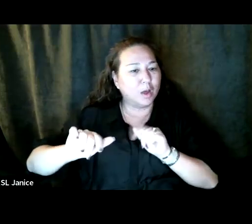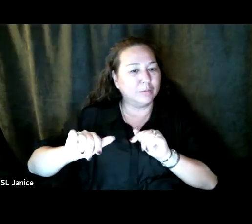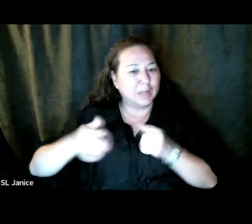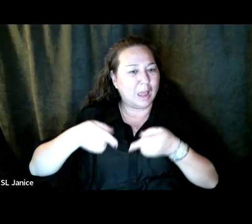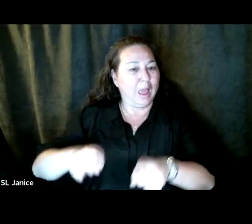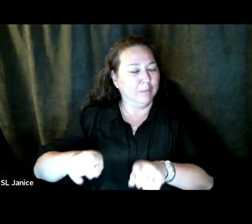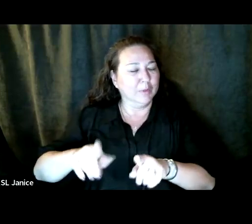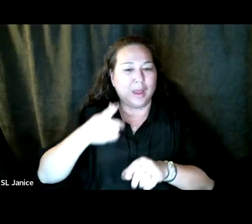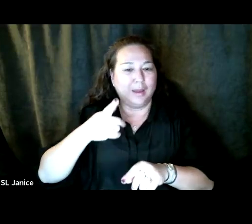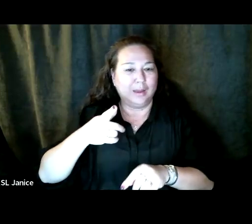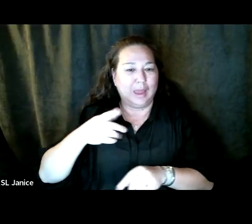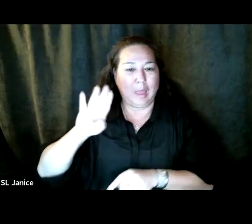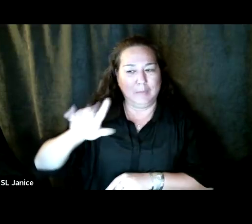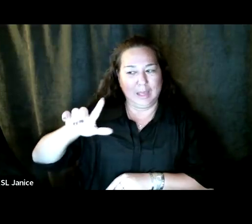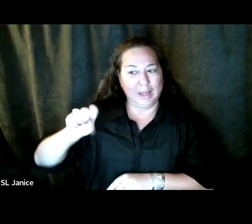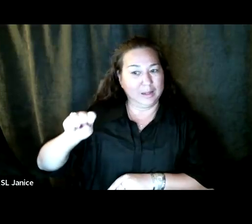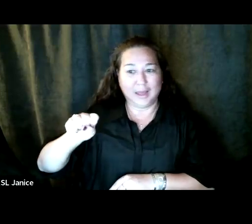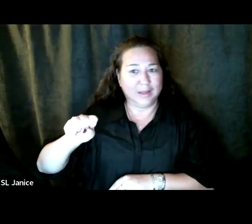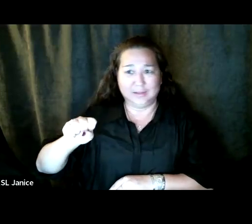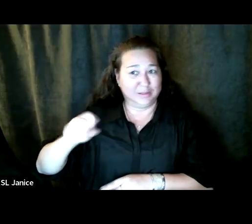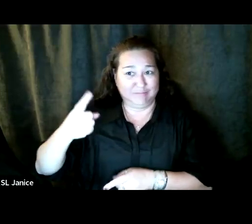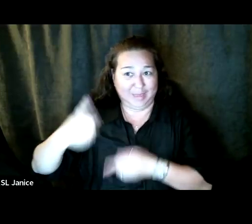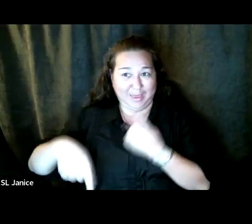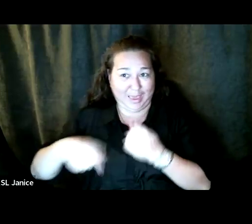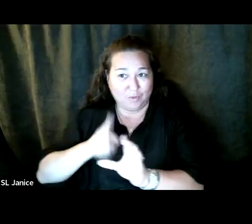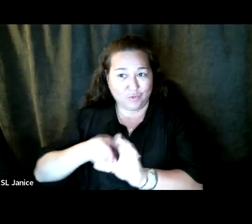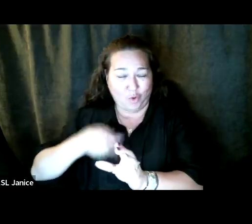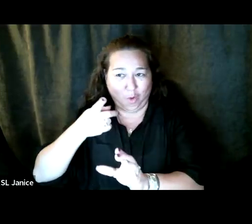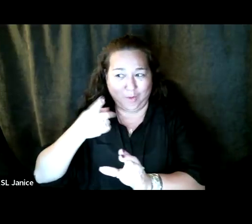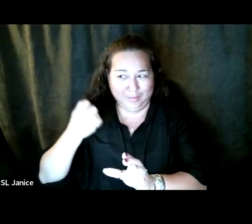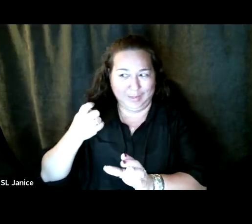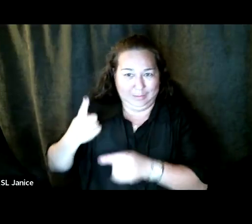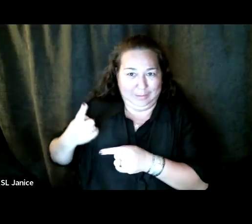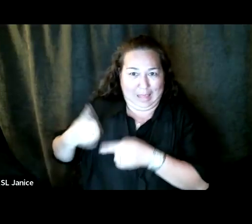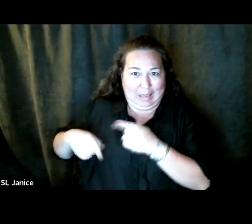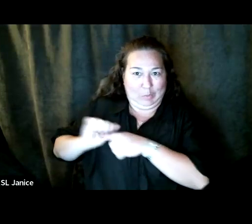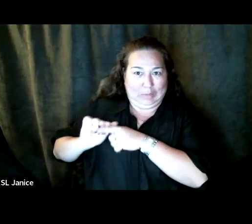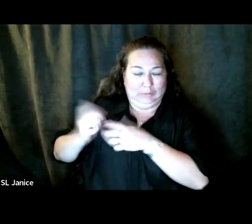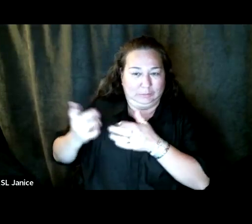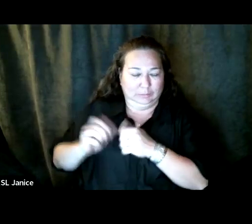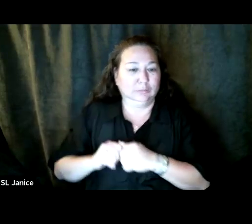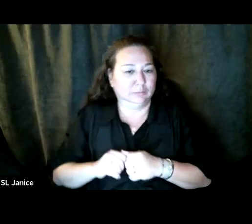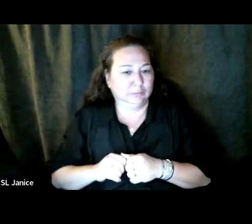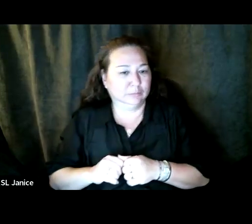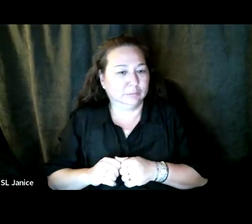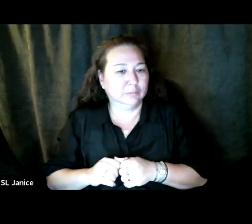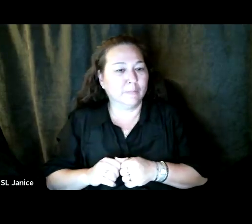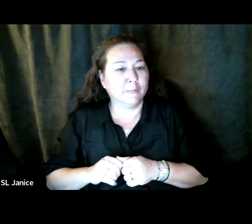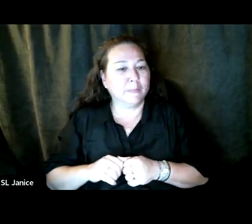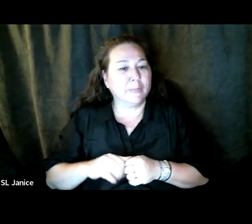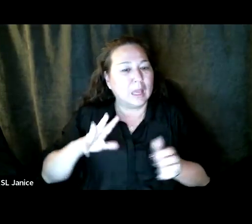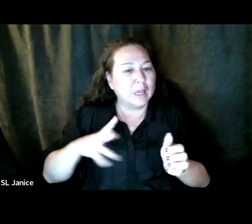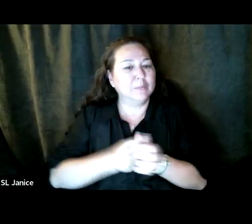the oldest school in America. Updating the facilities will create an equal playing environment with the suburban